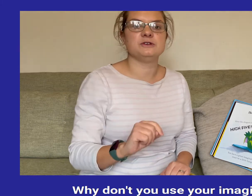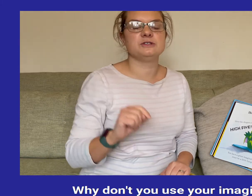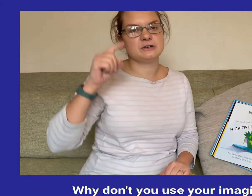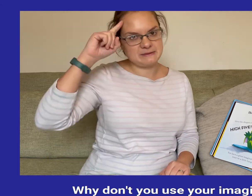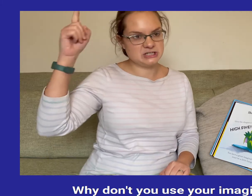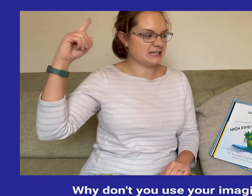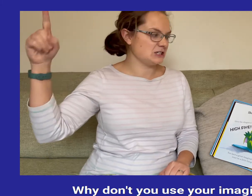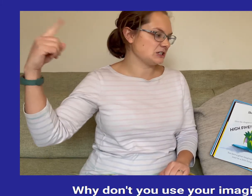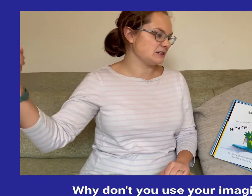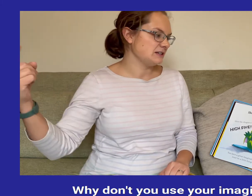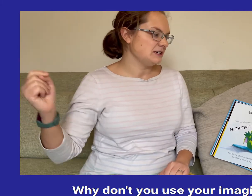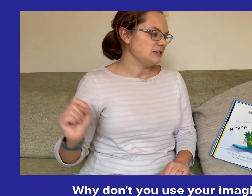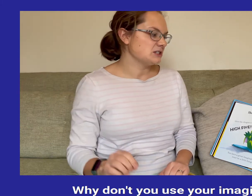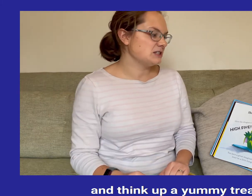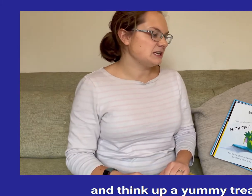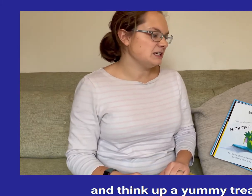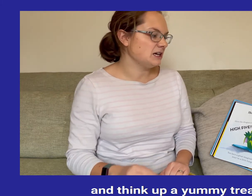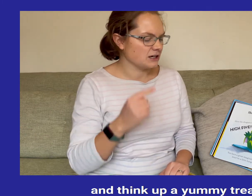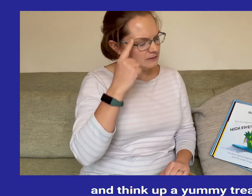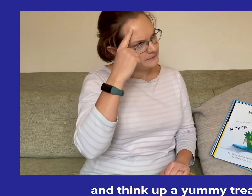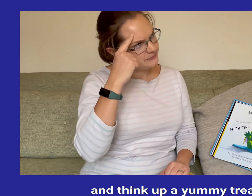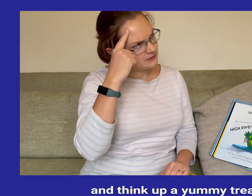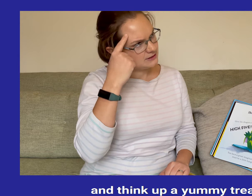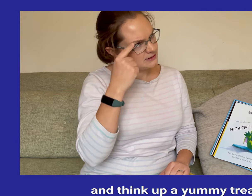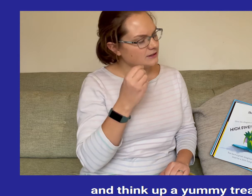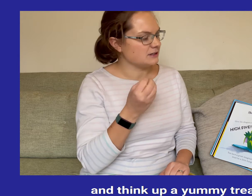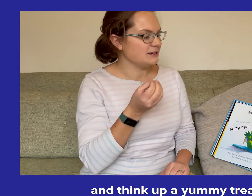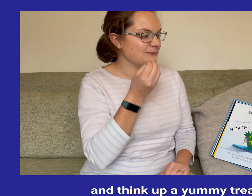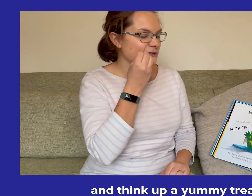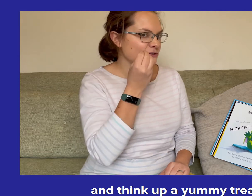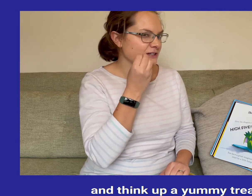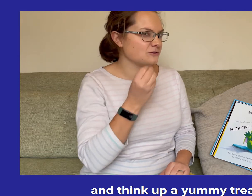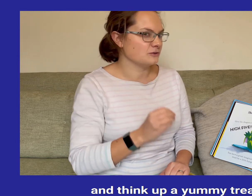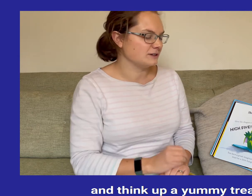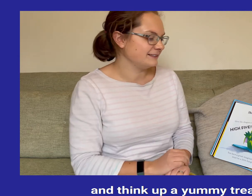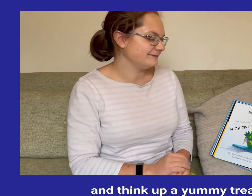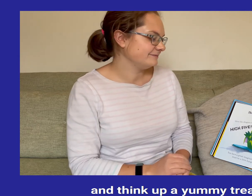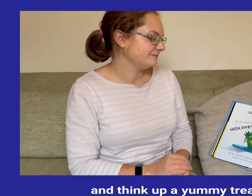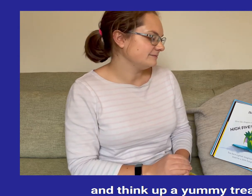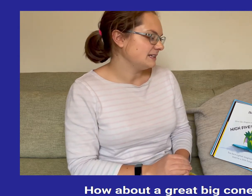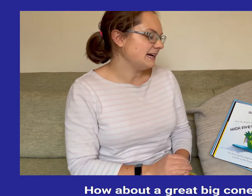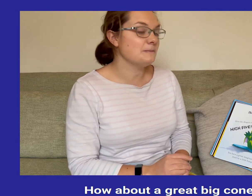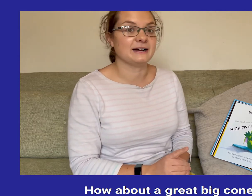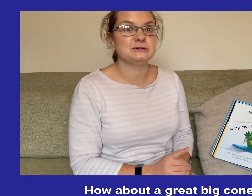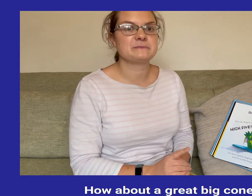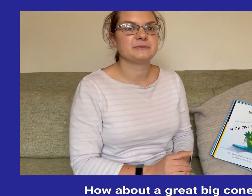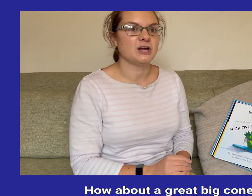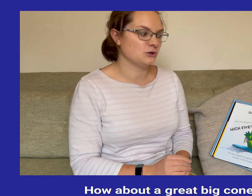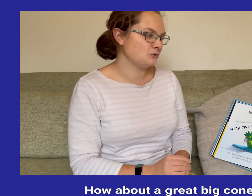your imagination to think up a yummy treat for her? How about a